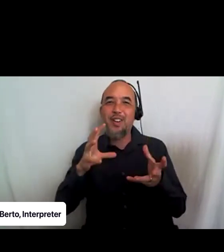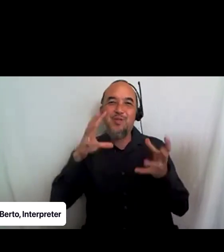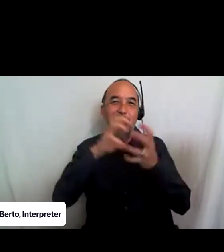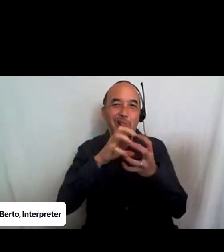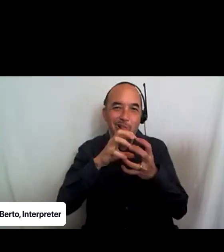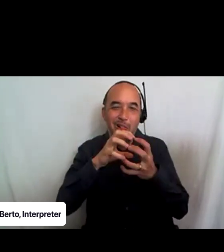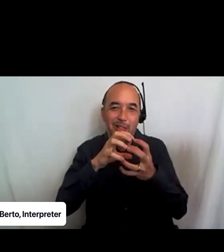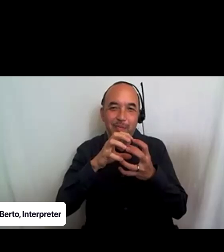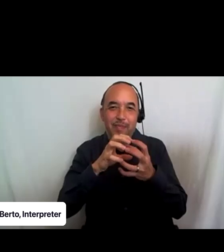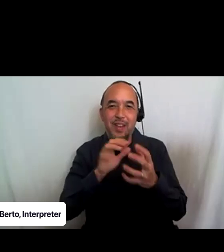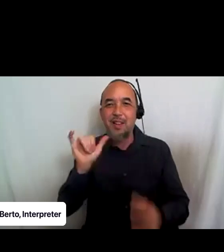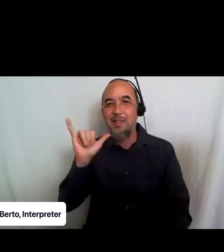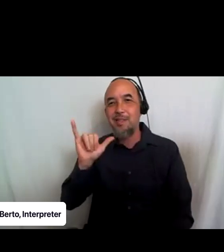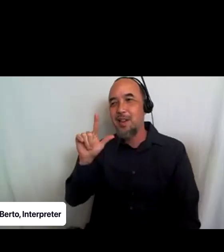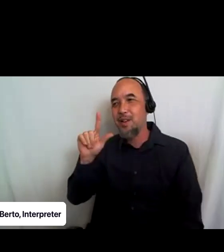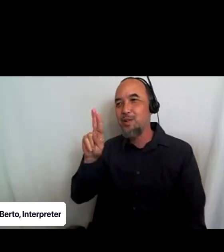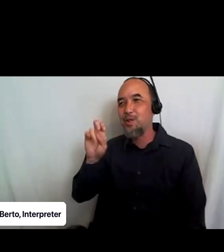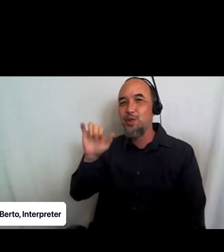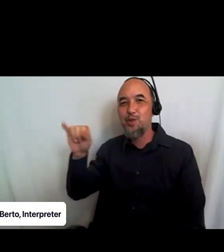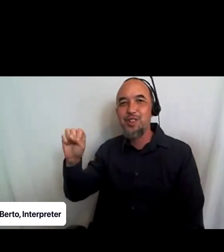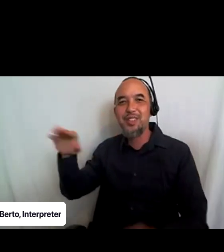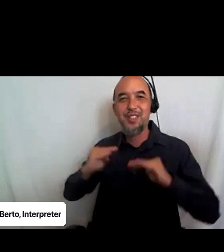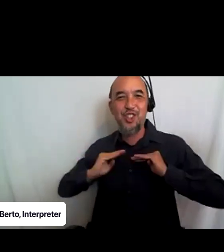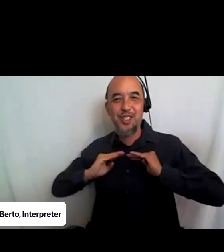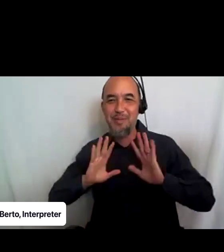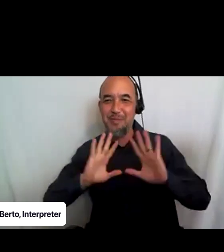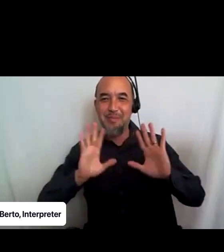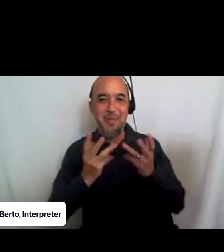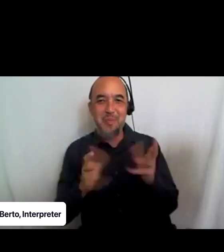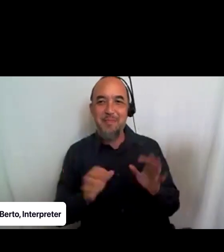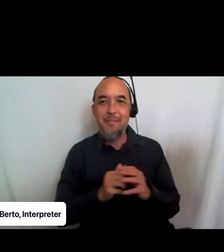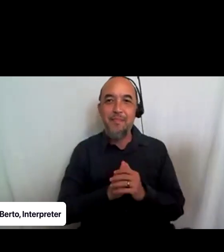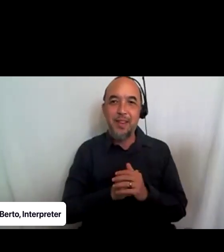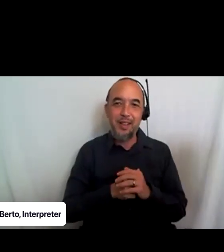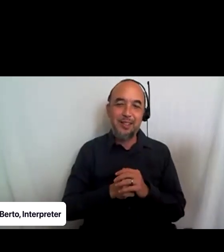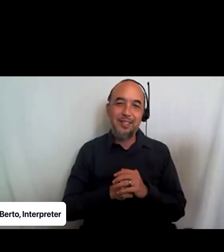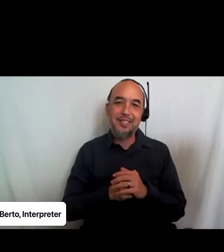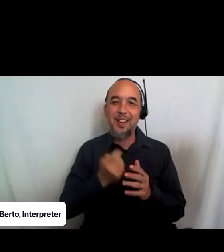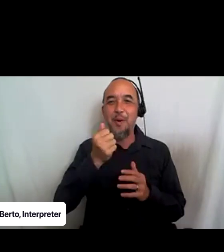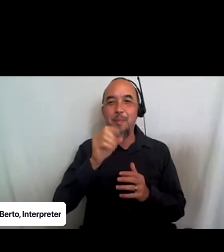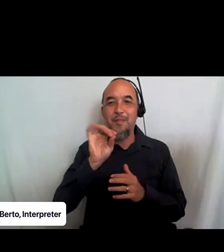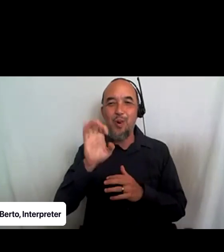Lucius's sheets on the ship. You just don't want that. So just add a bit of olive oil and